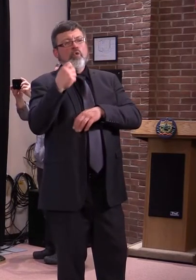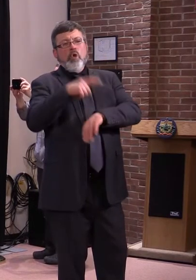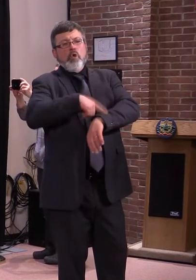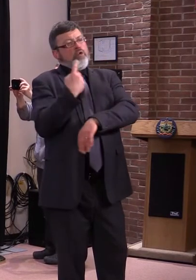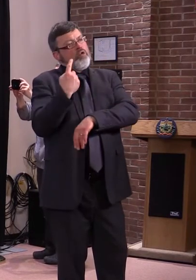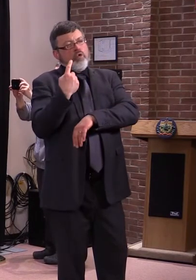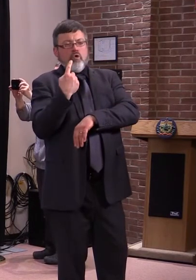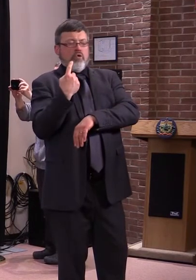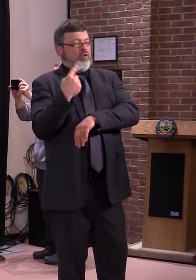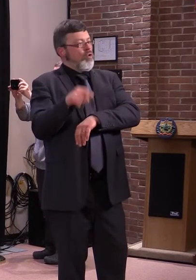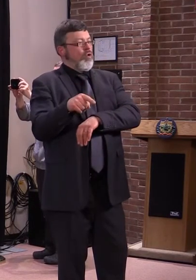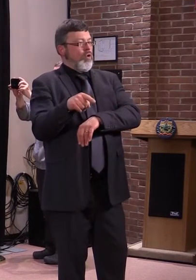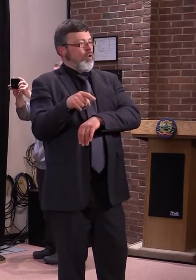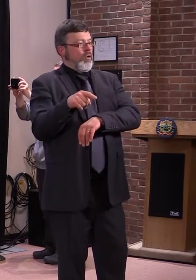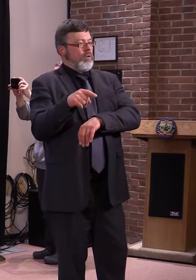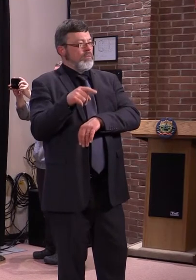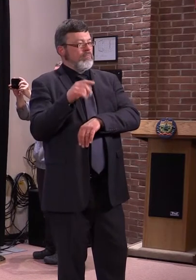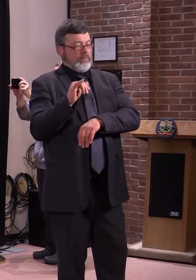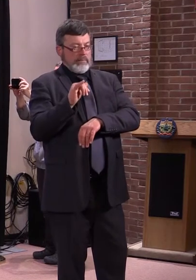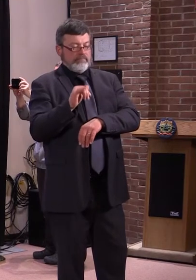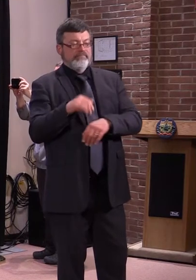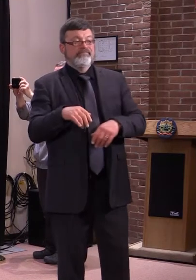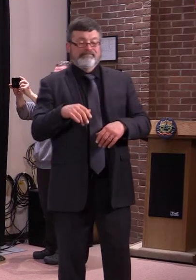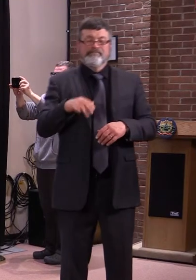Okay, that's all I have. Thank you very much. Thank you.